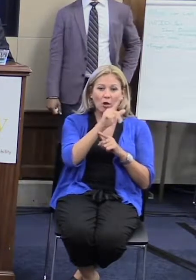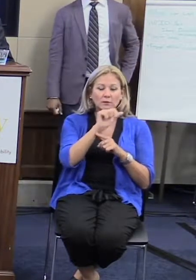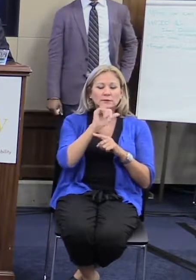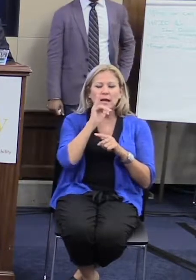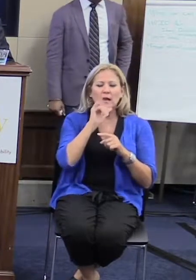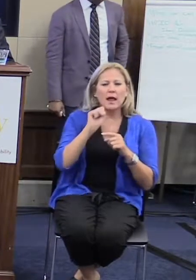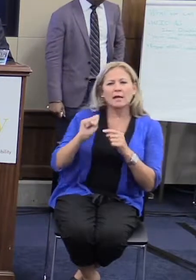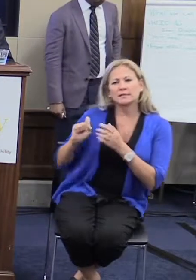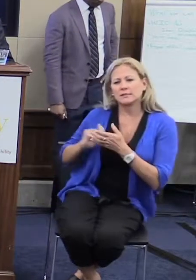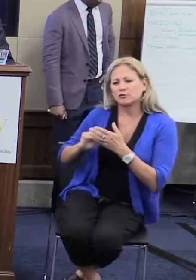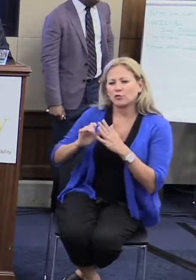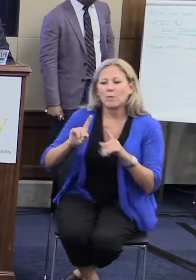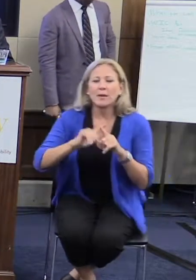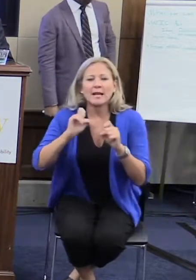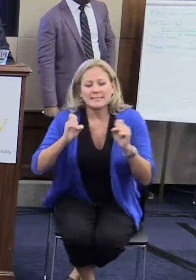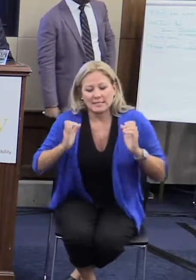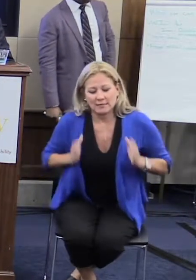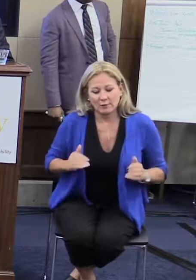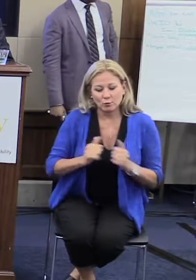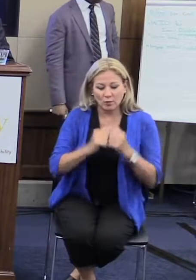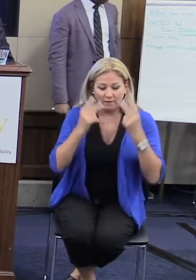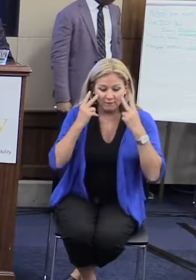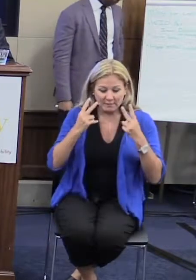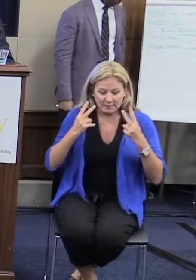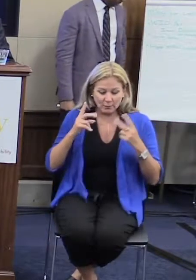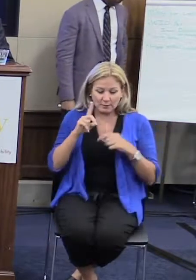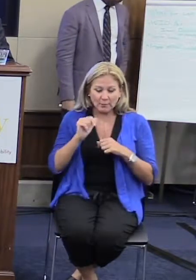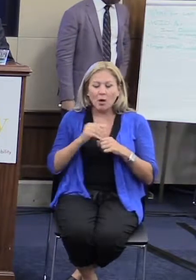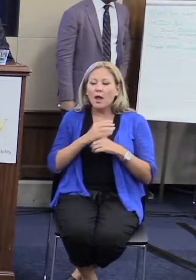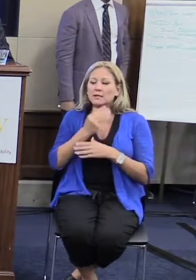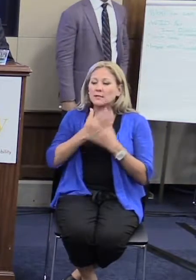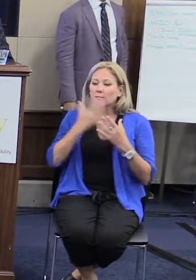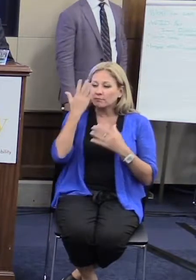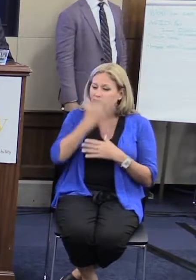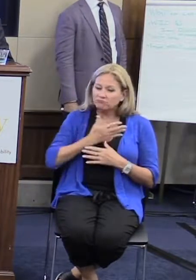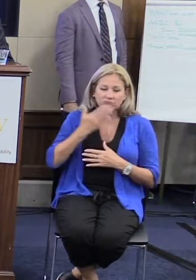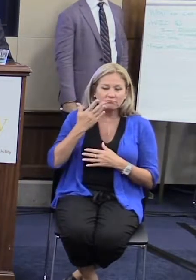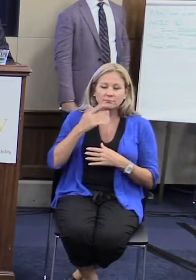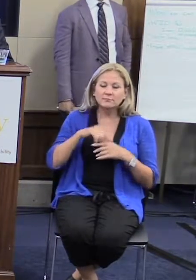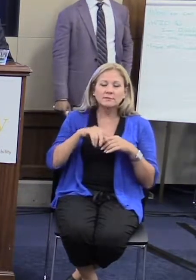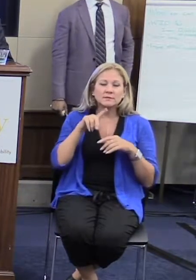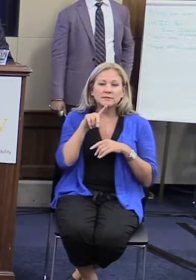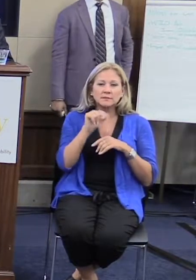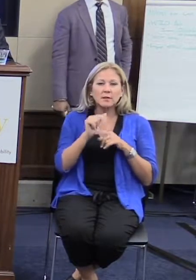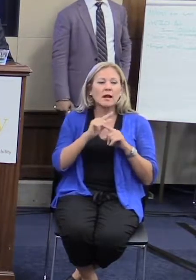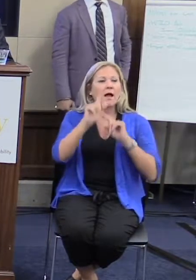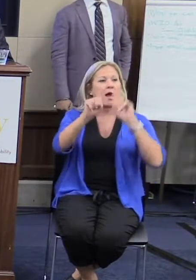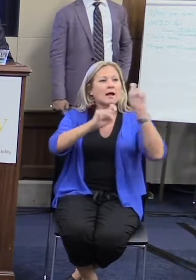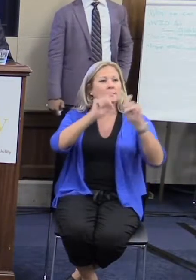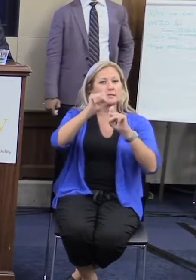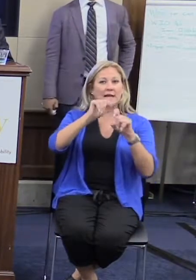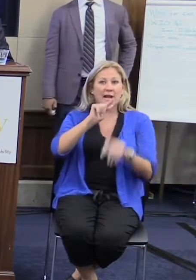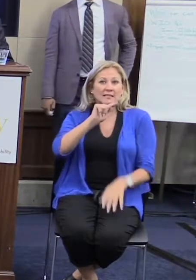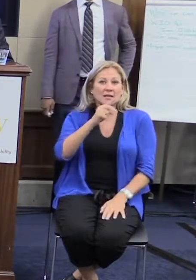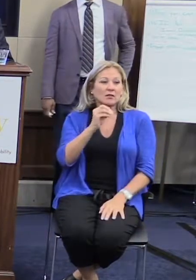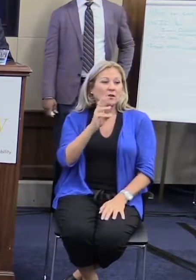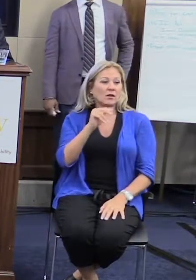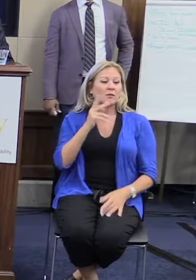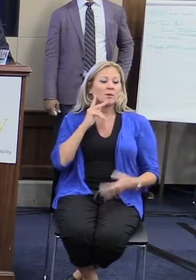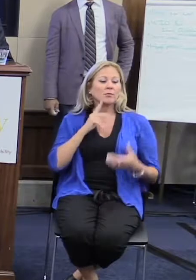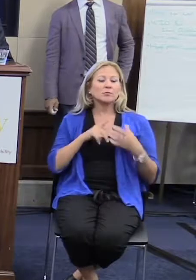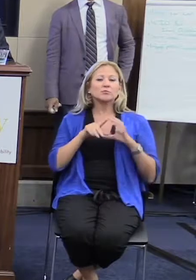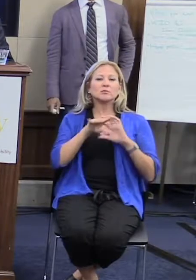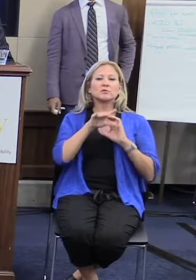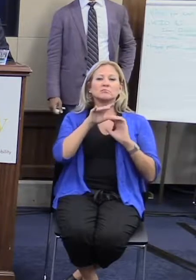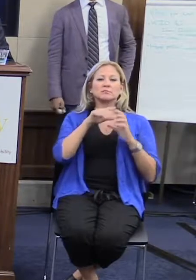individuals, folks with visible disabilities as well as non-visible disabilities, asking questions, and the other person just holding up their iPhone and